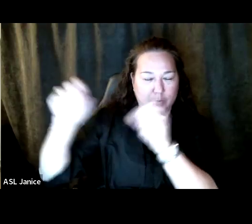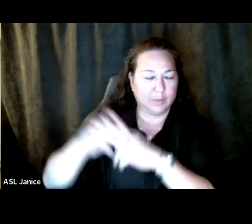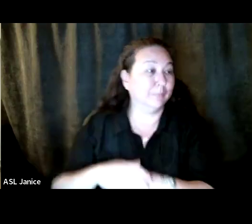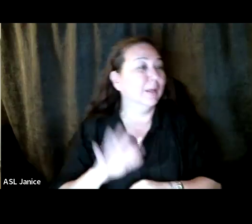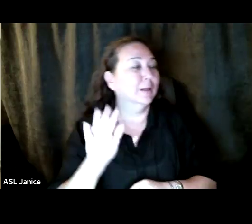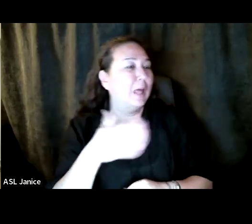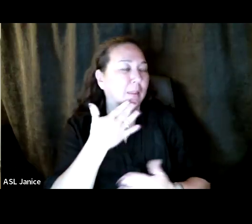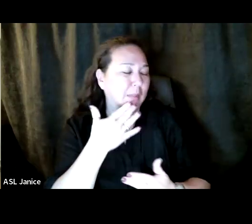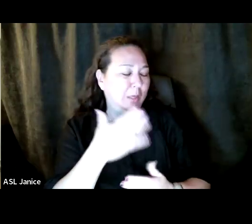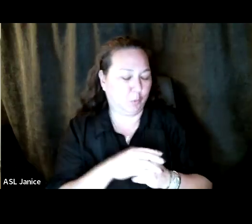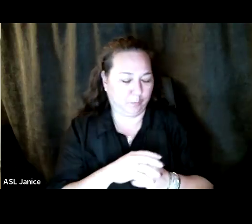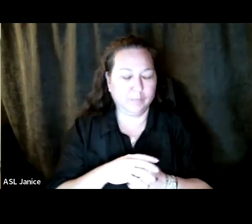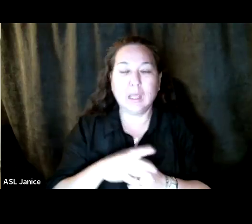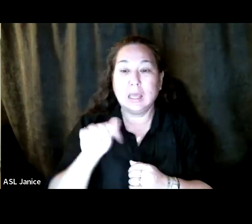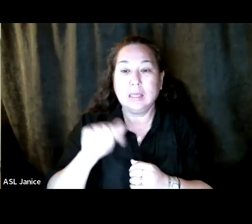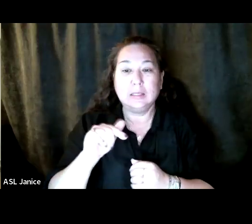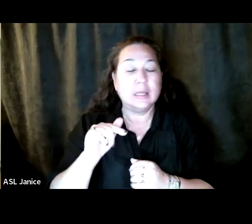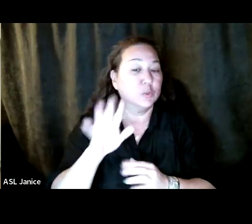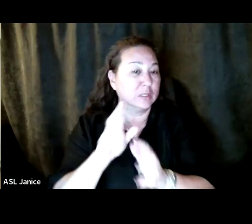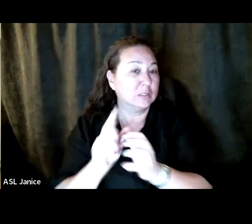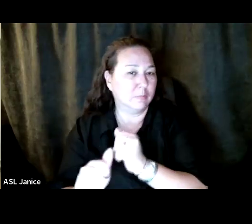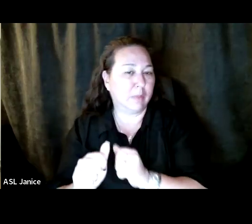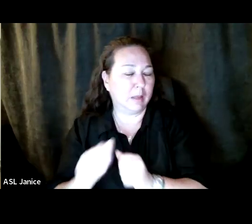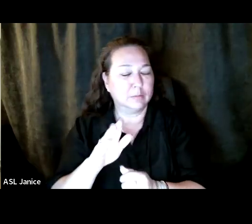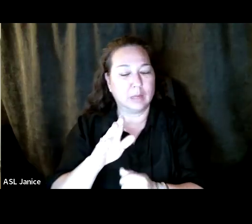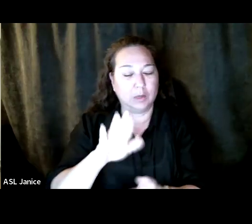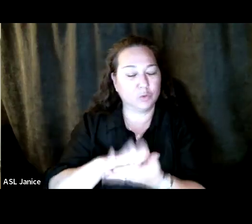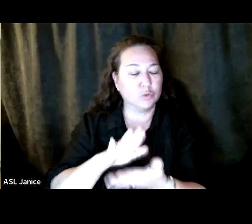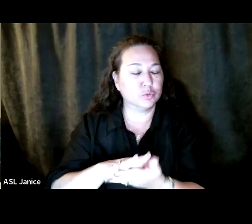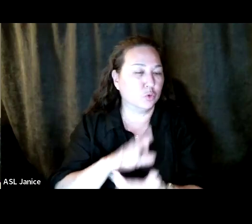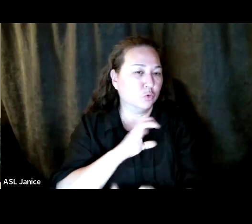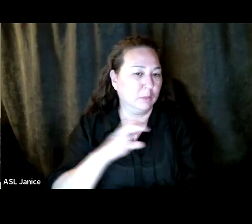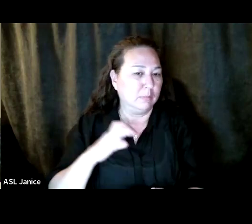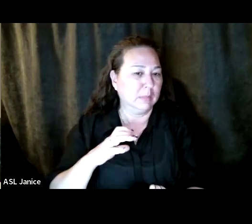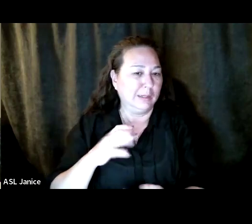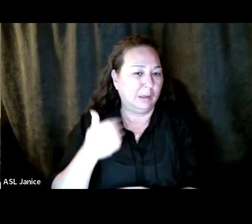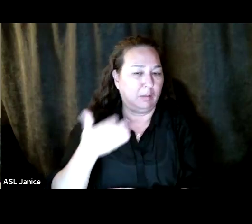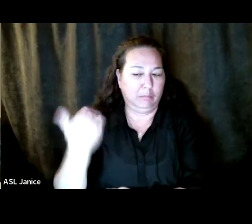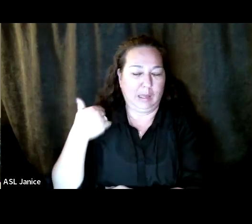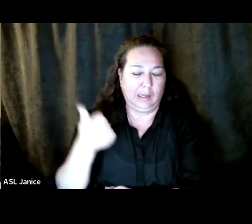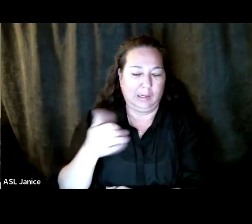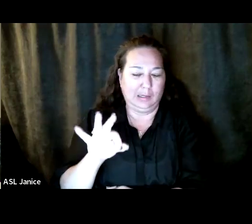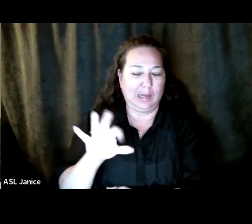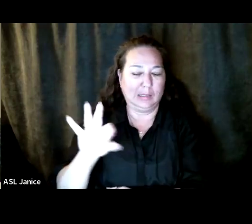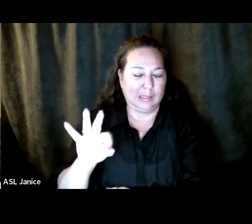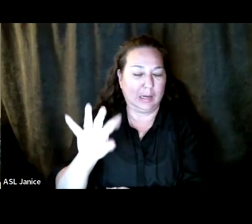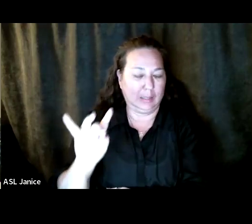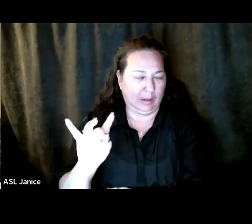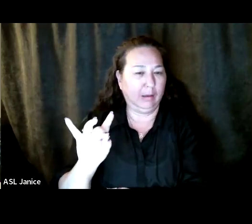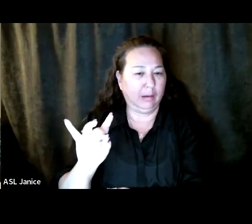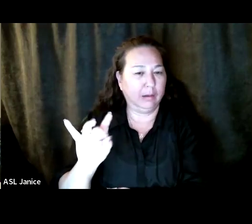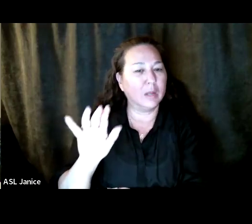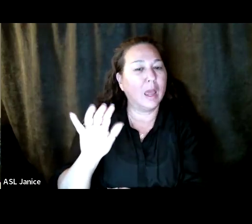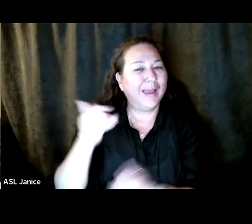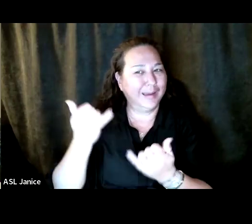naming policy, this was passed by the school committee in 1998. The naming policy needs to be updated so that it aligns with the